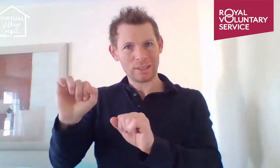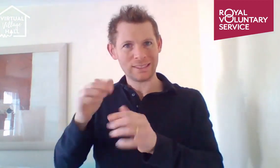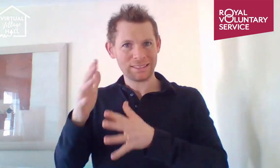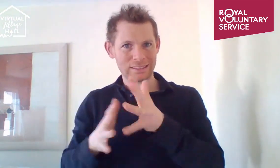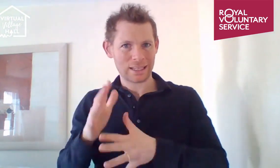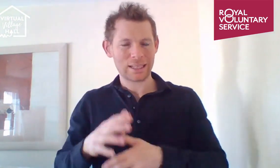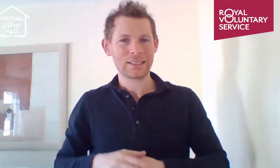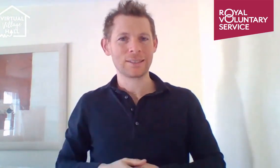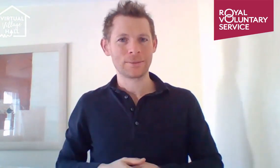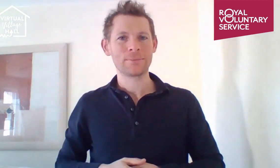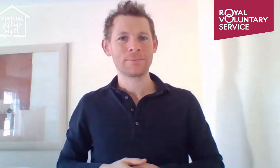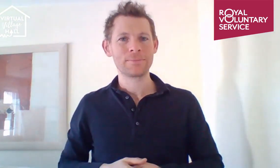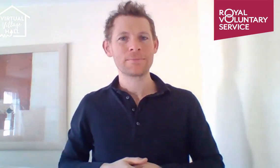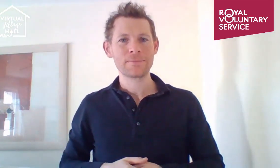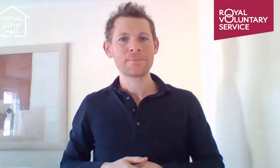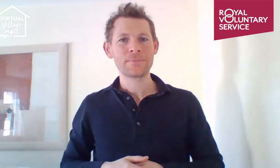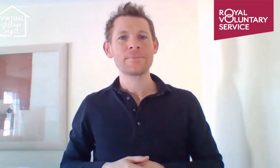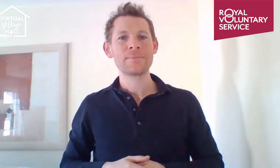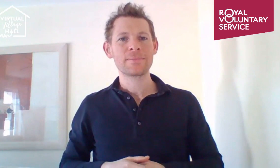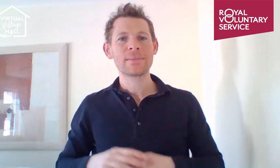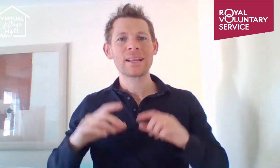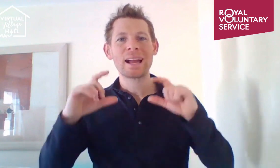And England and Scotland and Wales will sign it a wee bit differently.